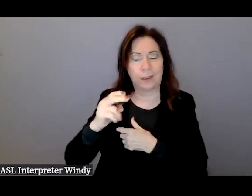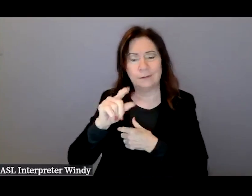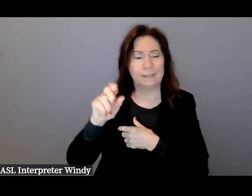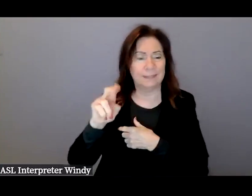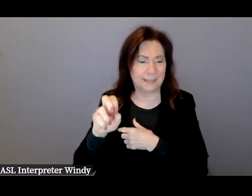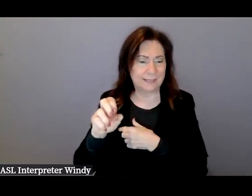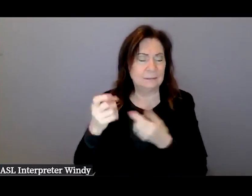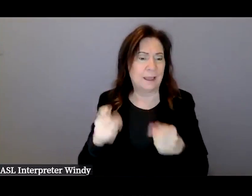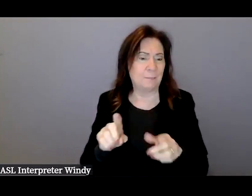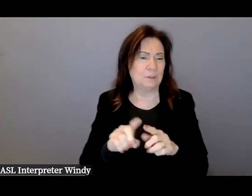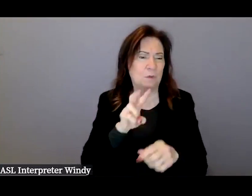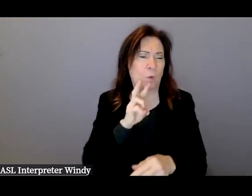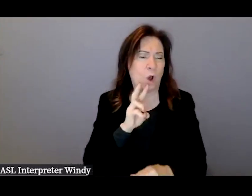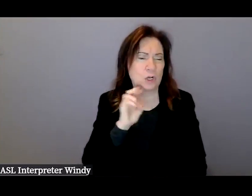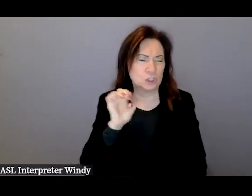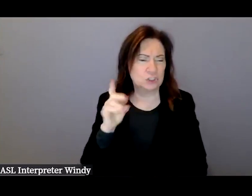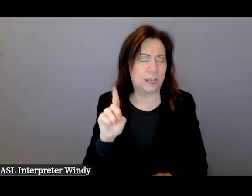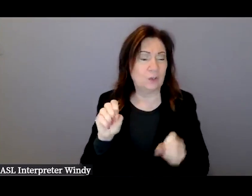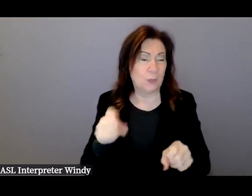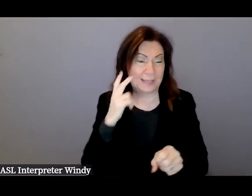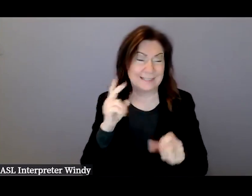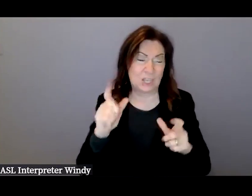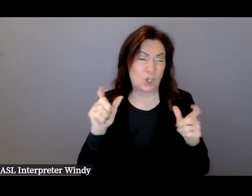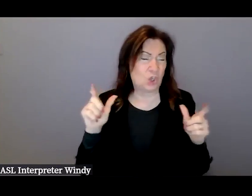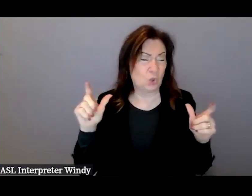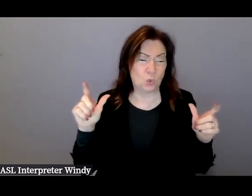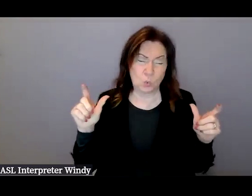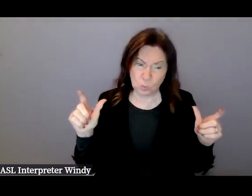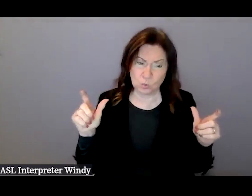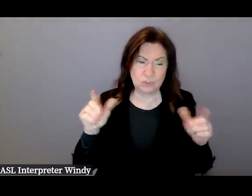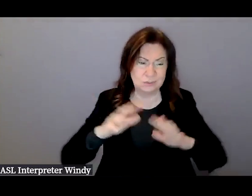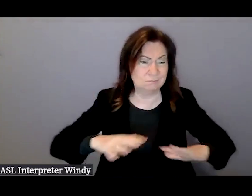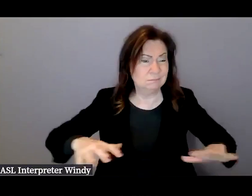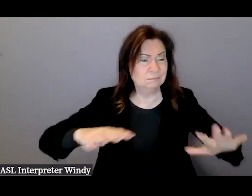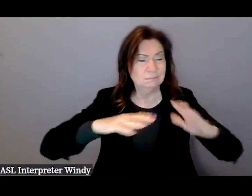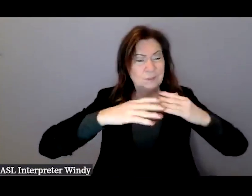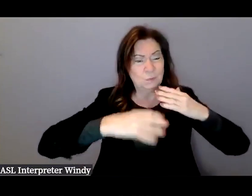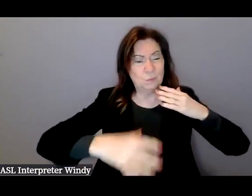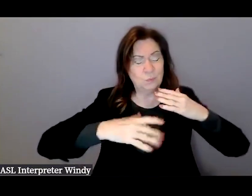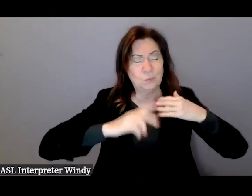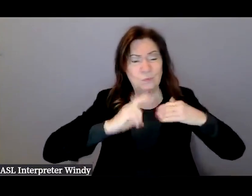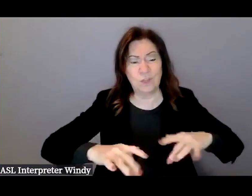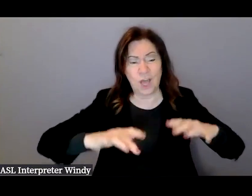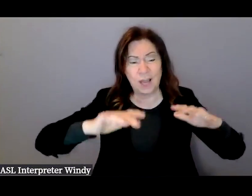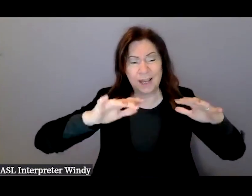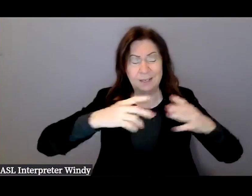our watersheds. As you can see there, that is a huge, huge landslide or flooding, maybe both.